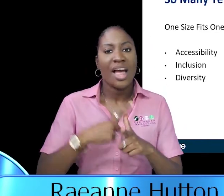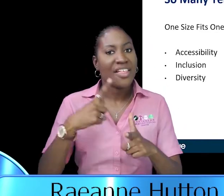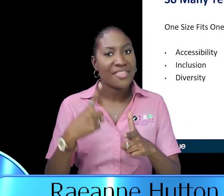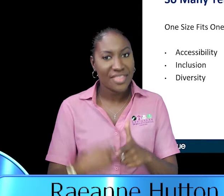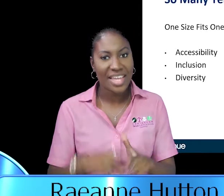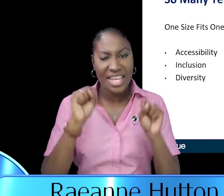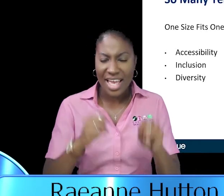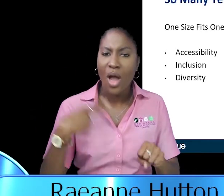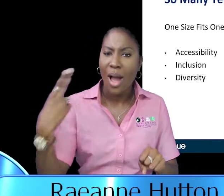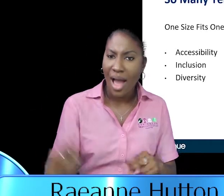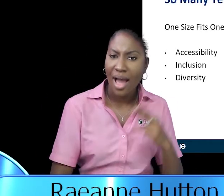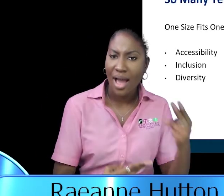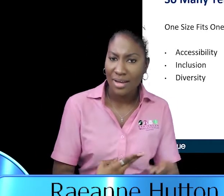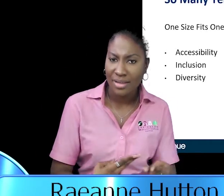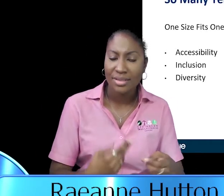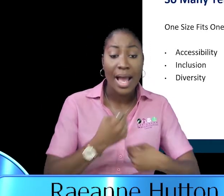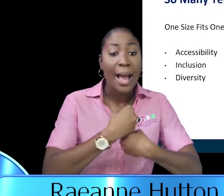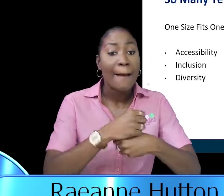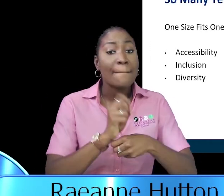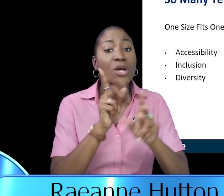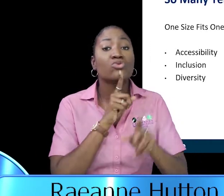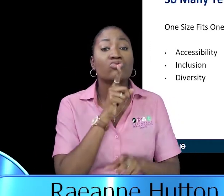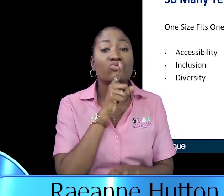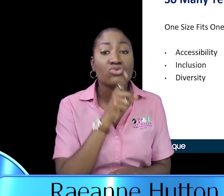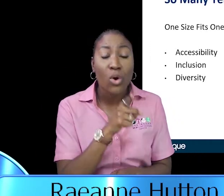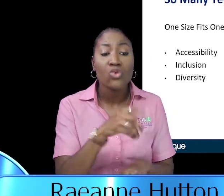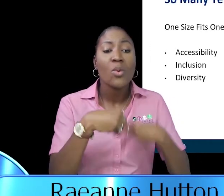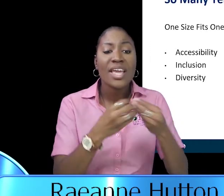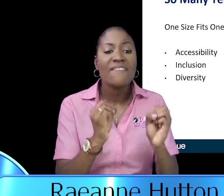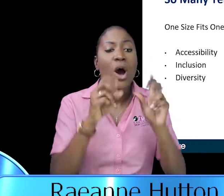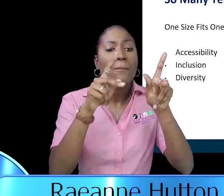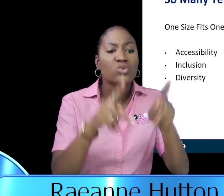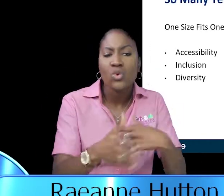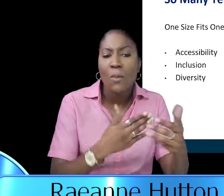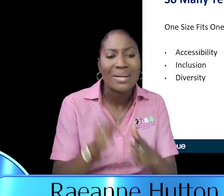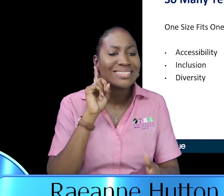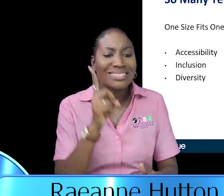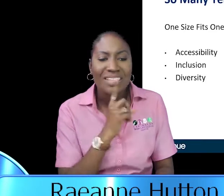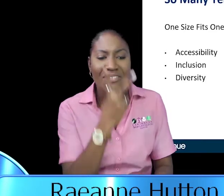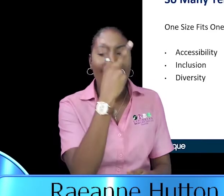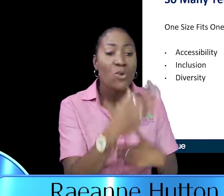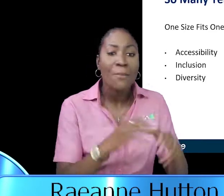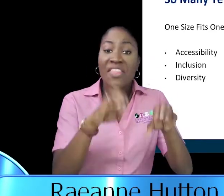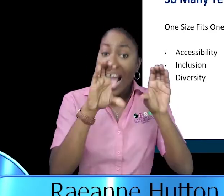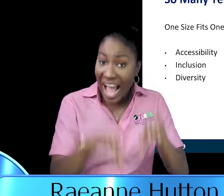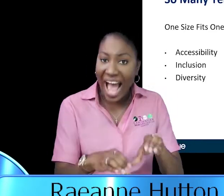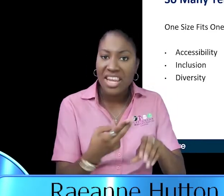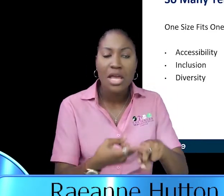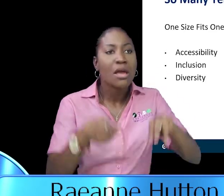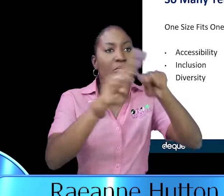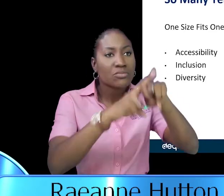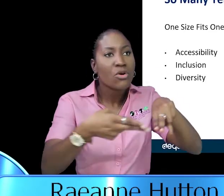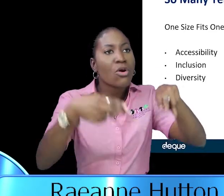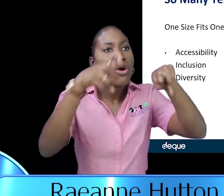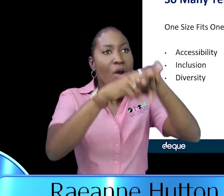and then when you do hire them, make sure that you provide them opportunities to advance, make sure you provide them